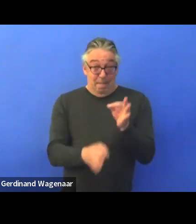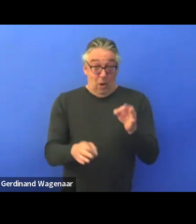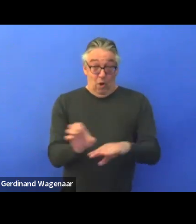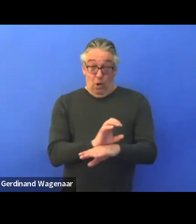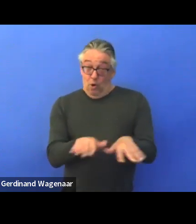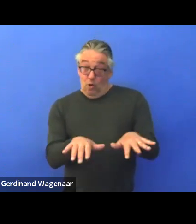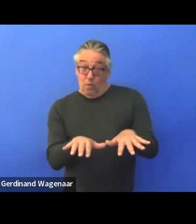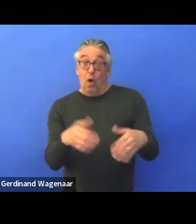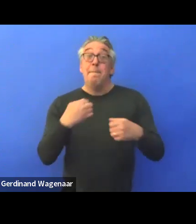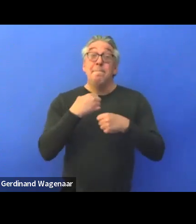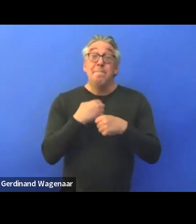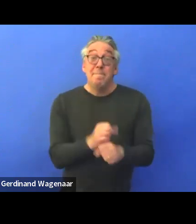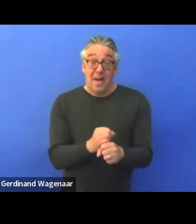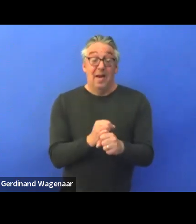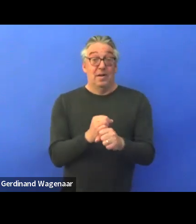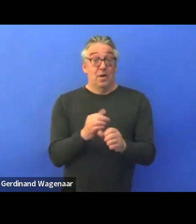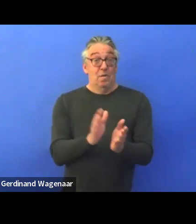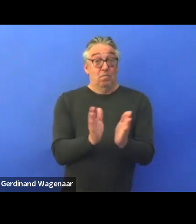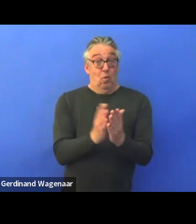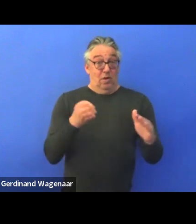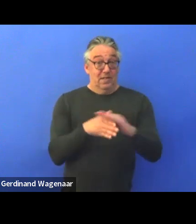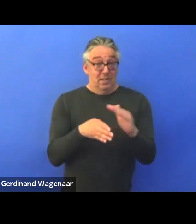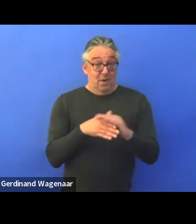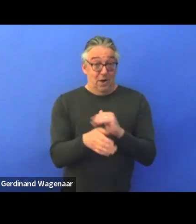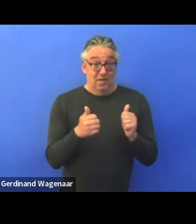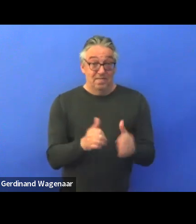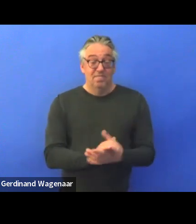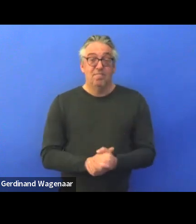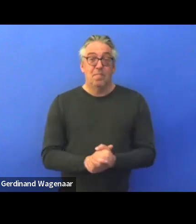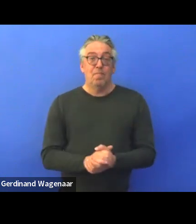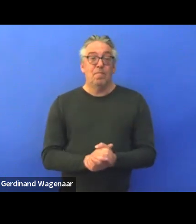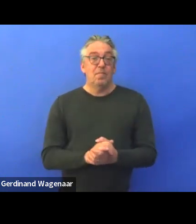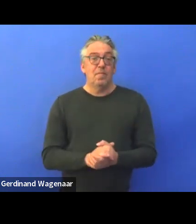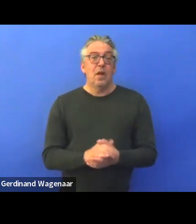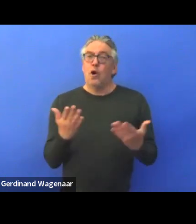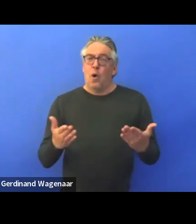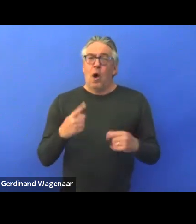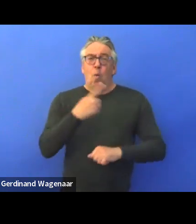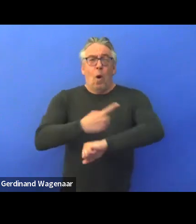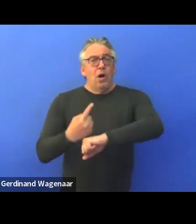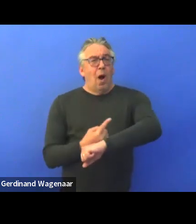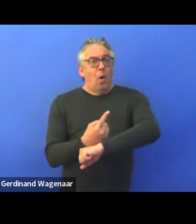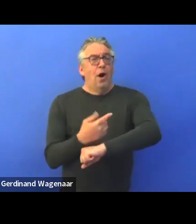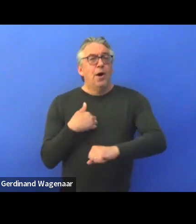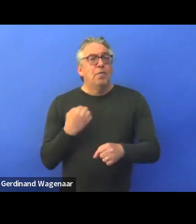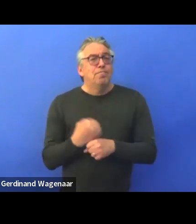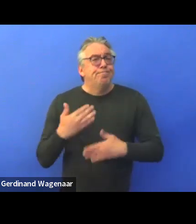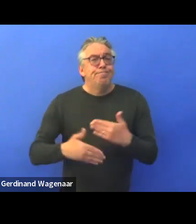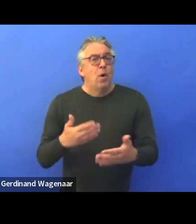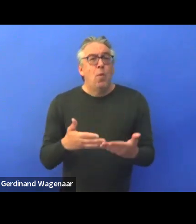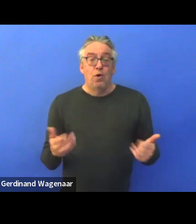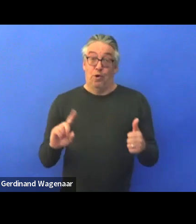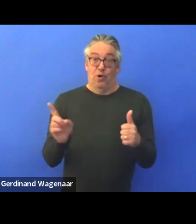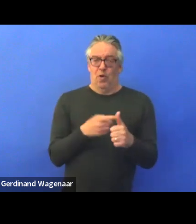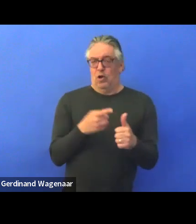And let's get a sense of the agenda of what we're going to do over this next hour. First of all, I'll just introduce you a little bit